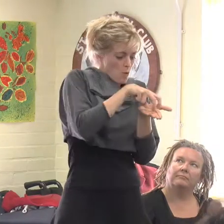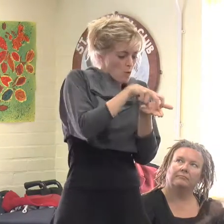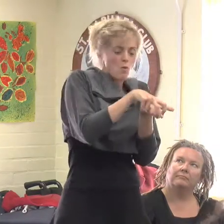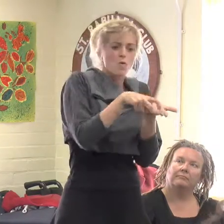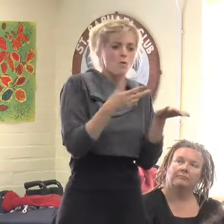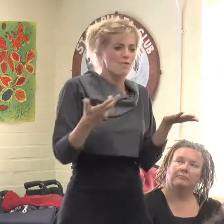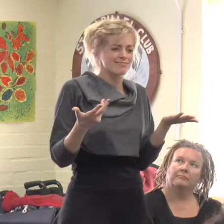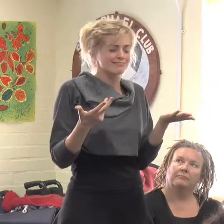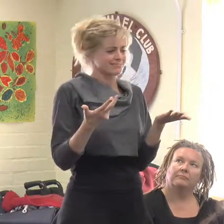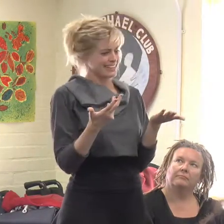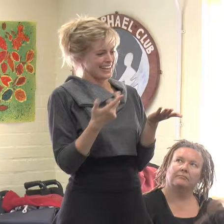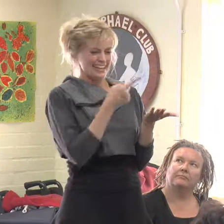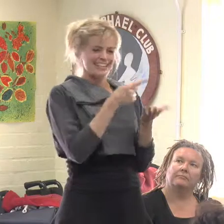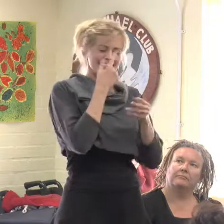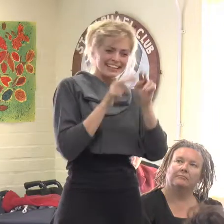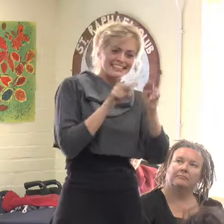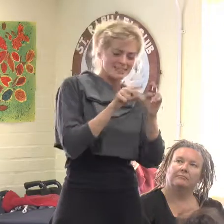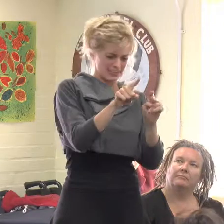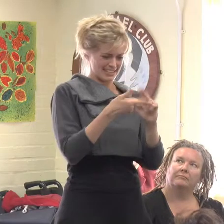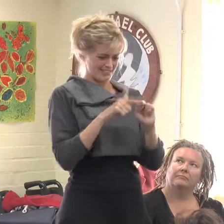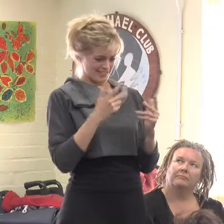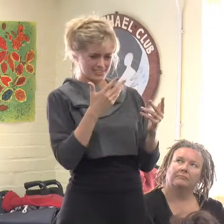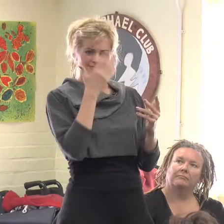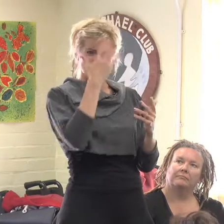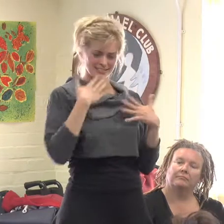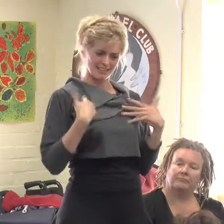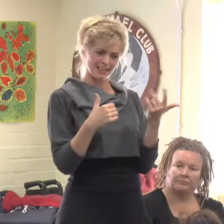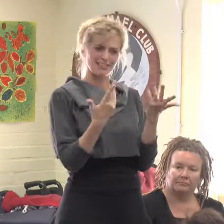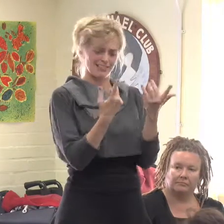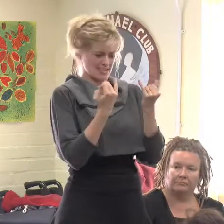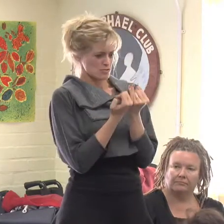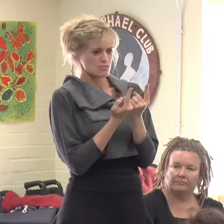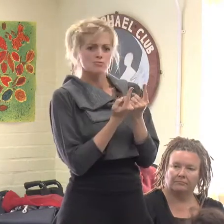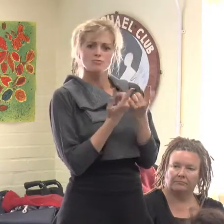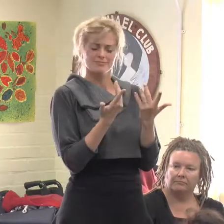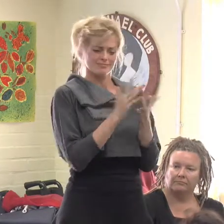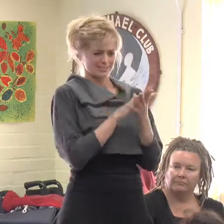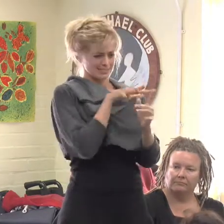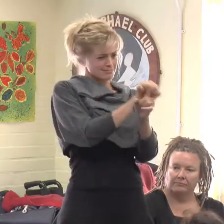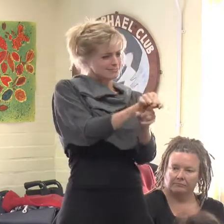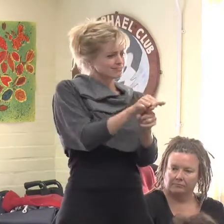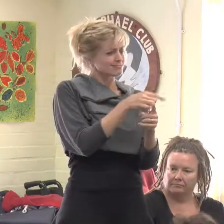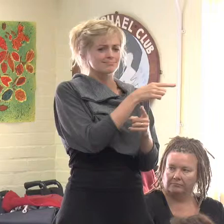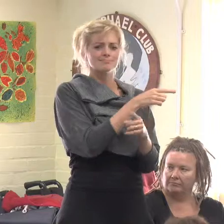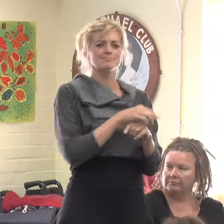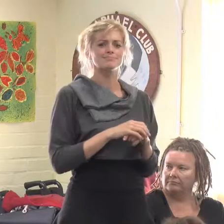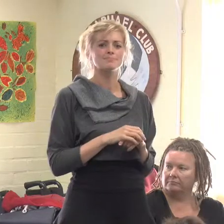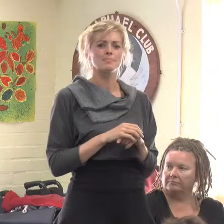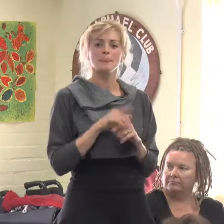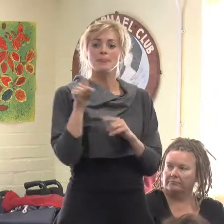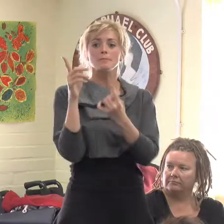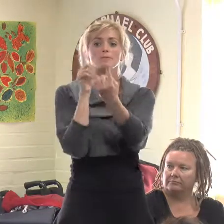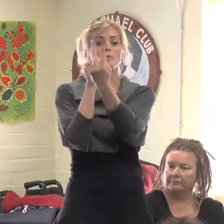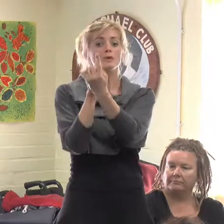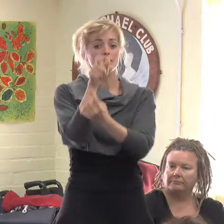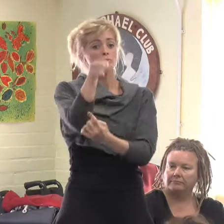to walk somewhere. We've seen some changes. I see Max in the audience. I went to a work capability assessment, or rather didn't, because